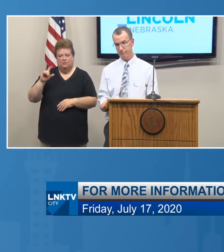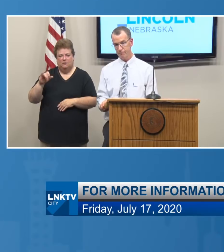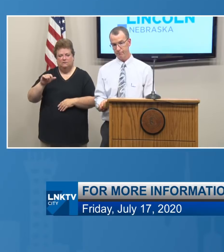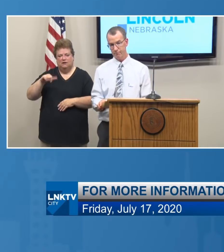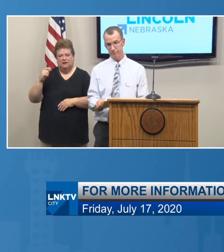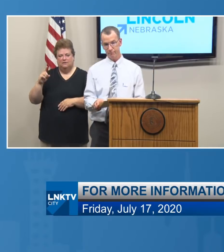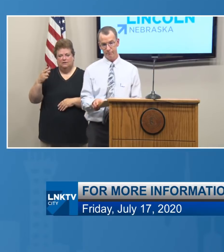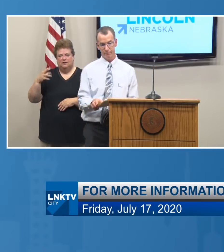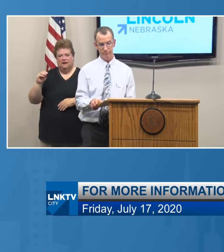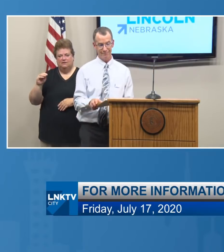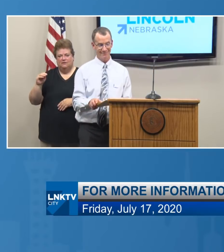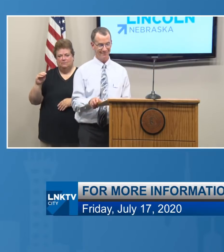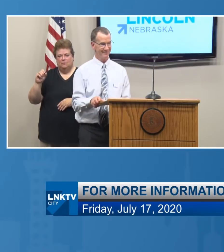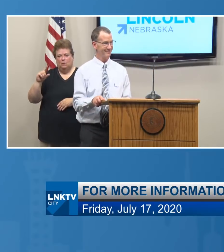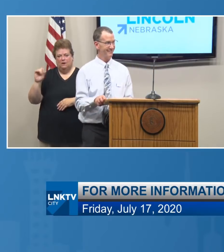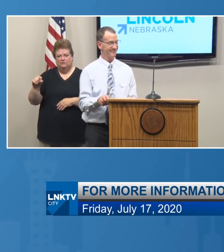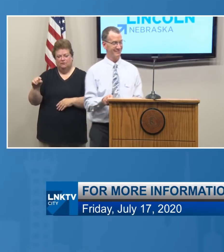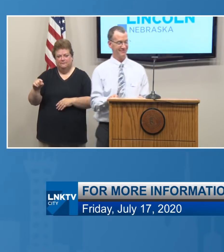for either of you two.